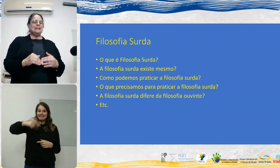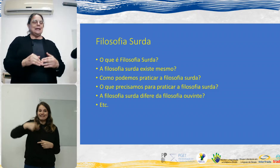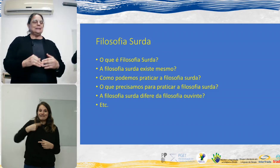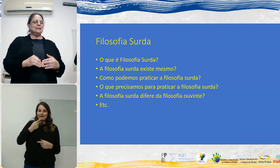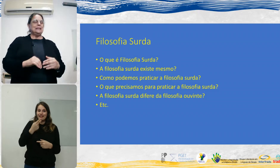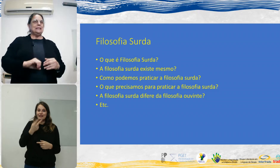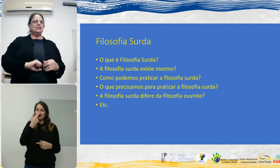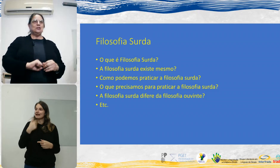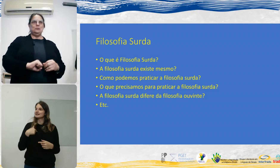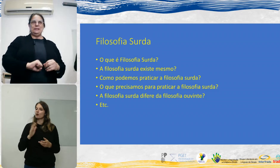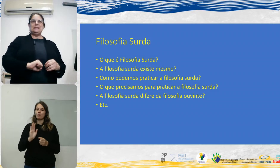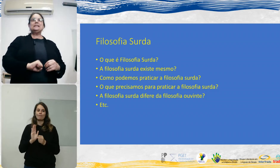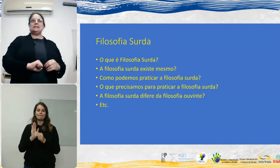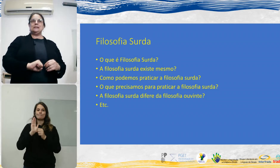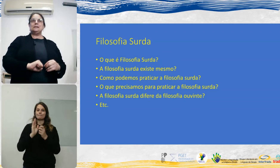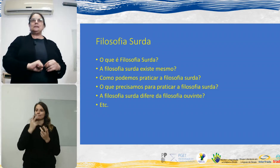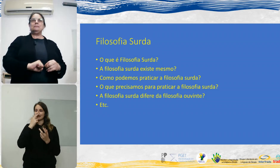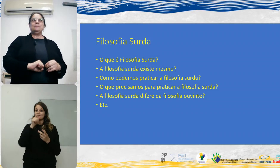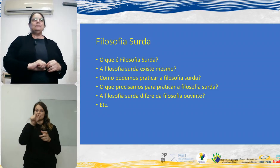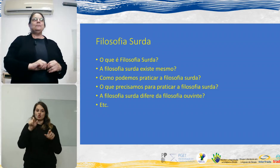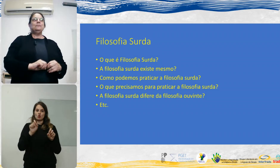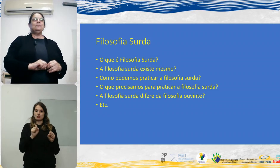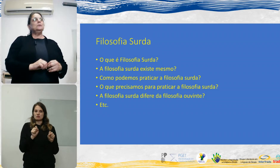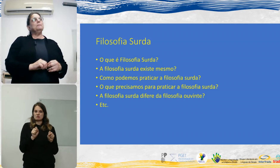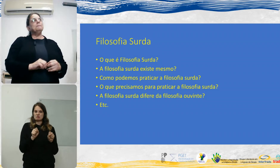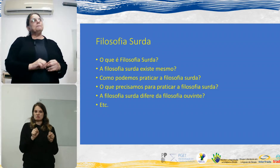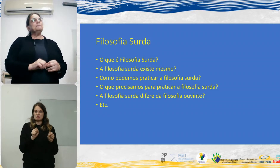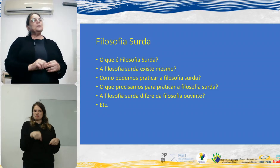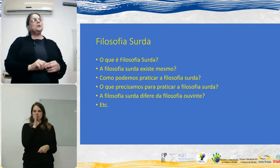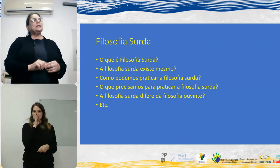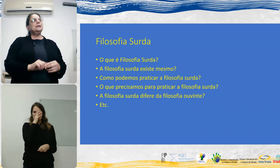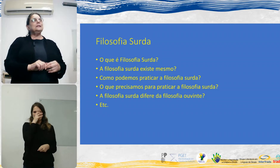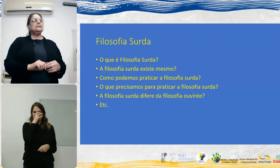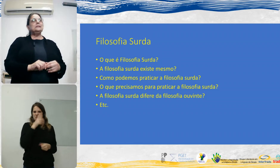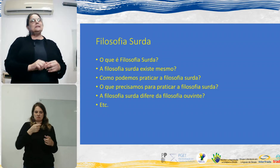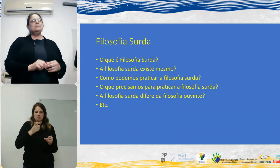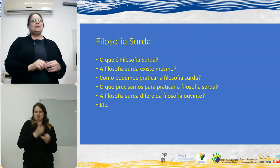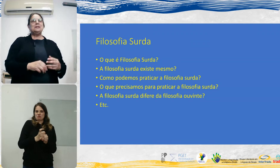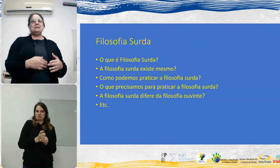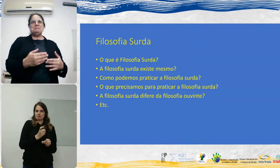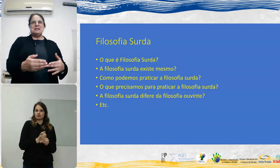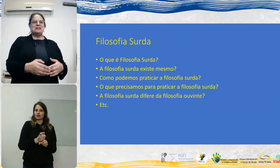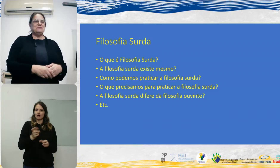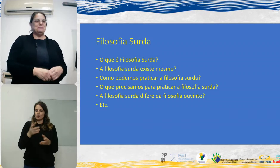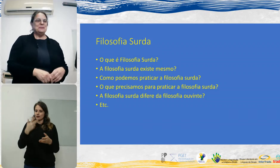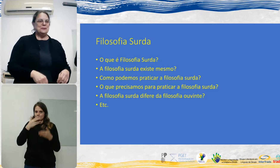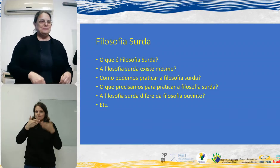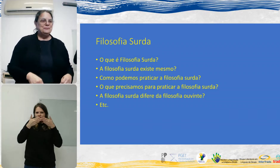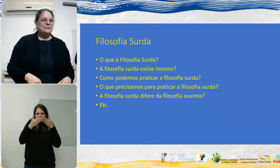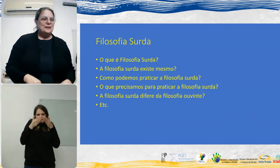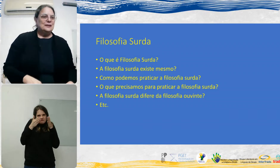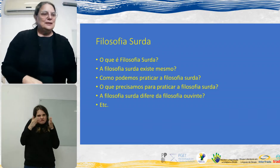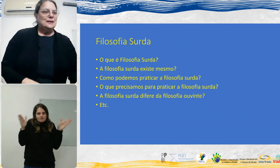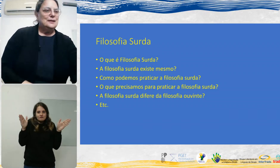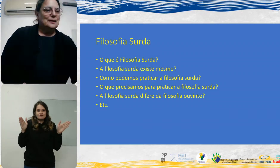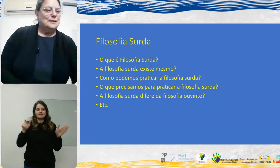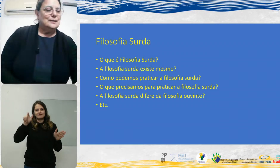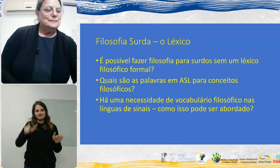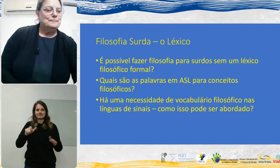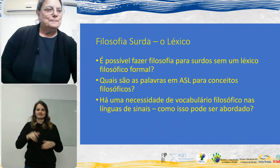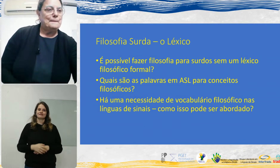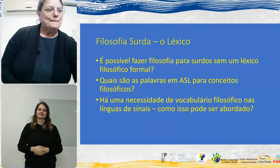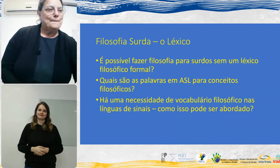past that initial resistance to, okay, let's think about it and take it from there.